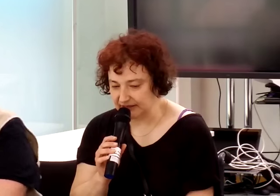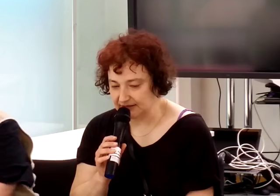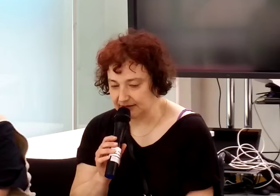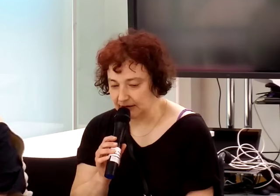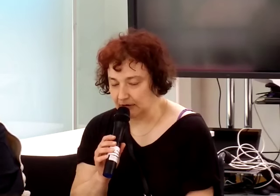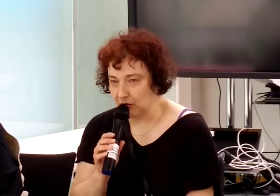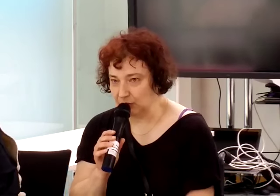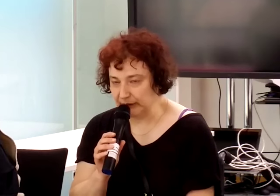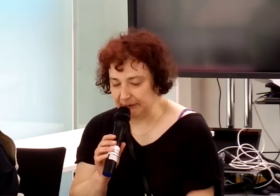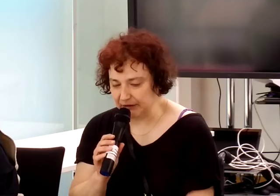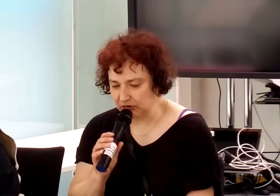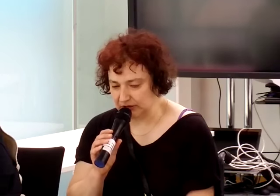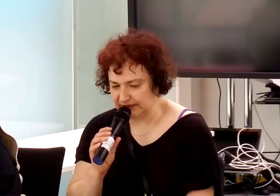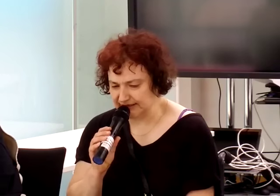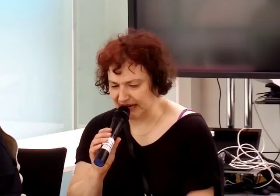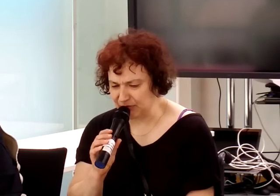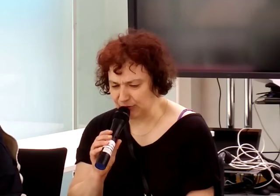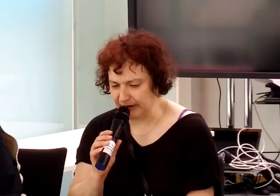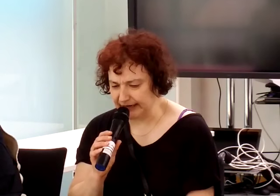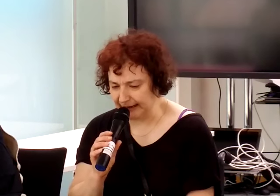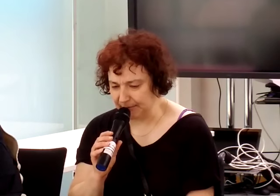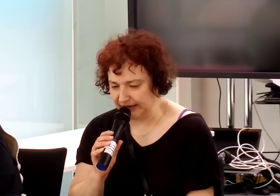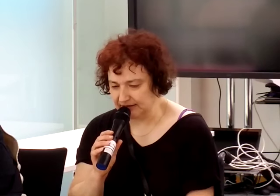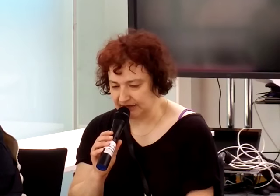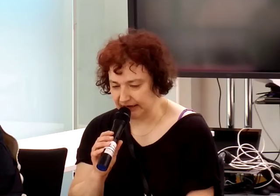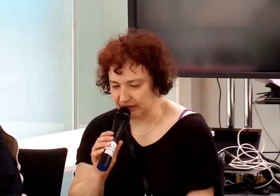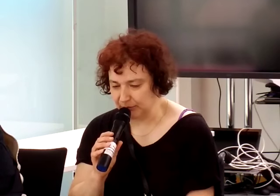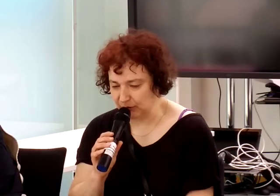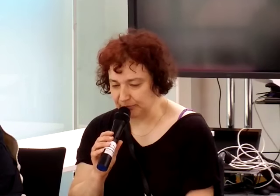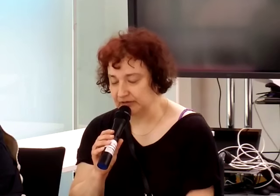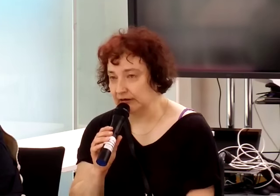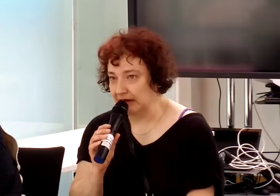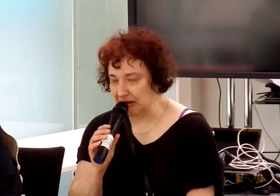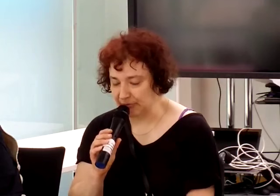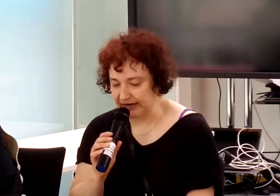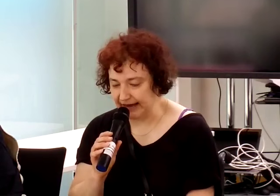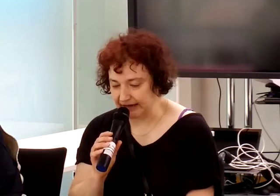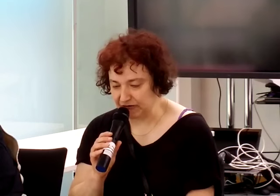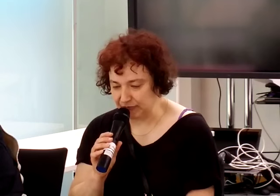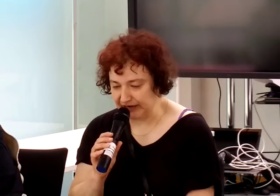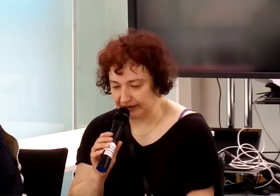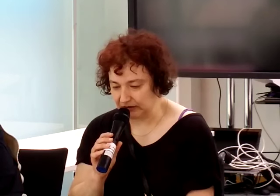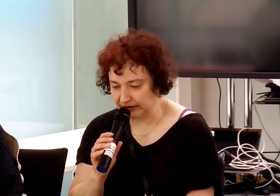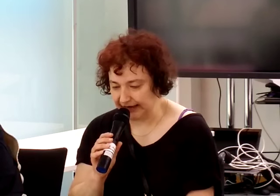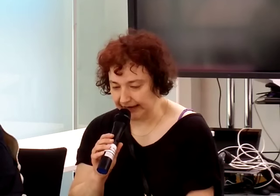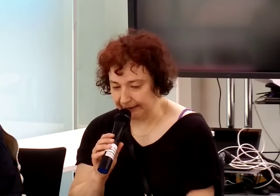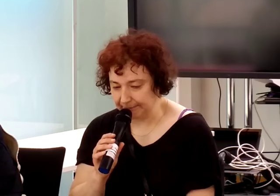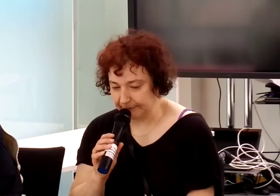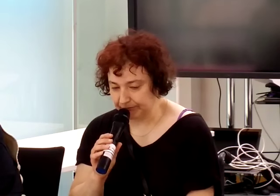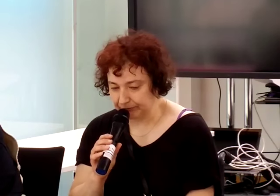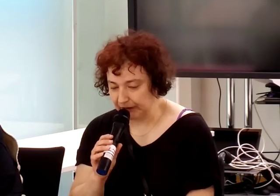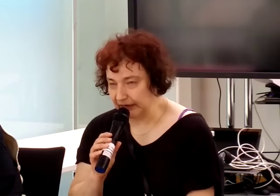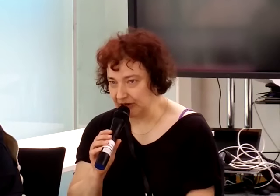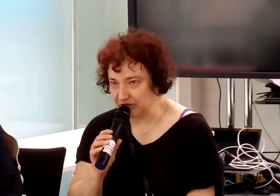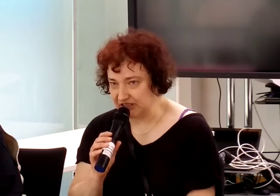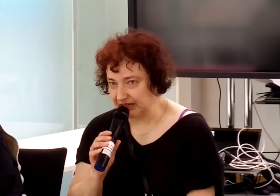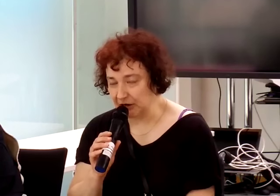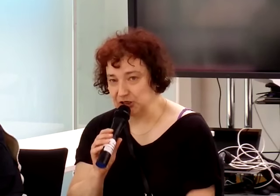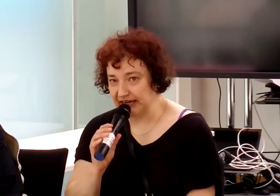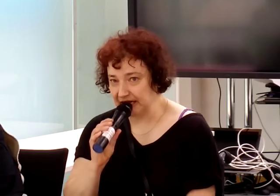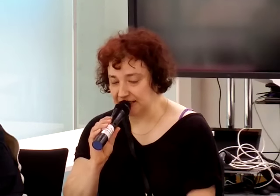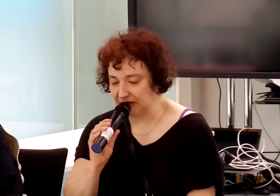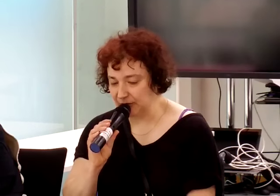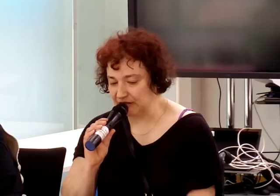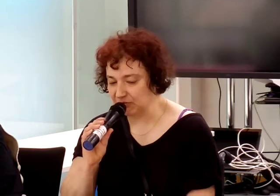health services on people disabled by landmines and other bombs and by lack of medical care. He